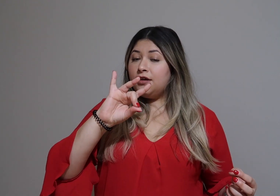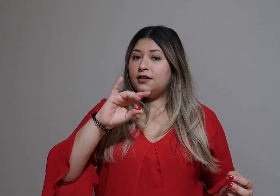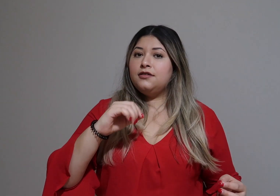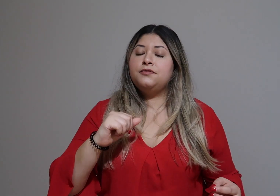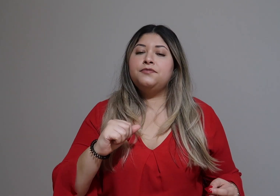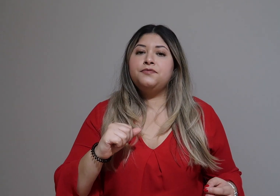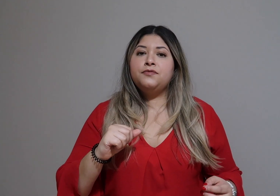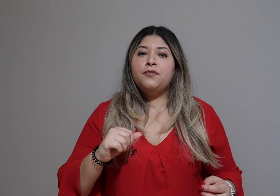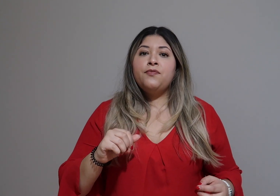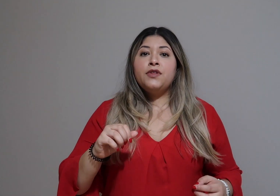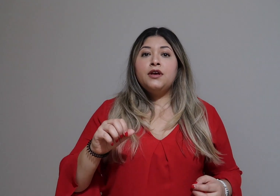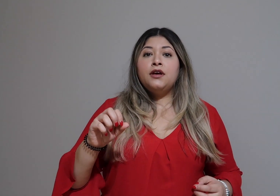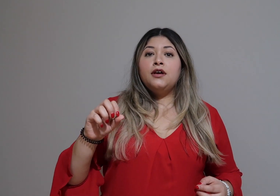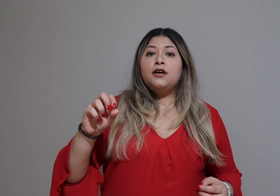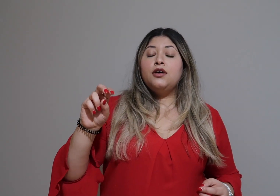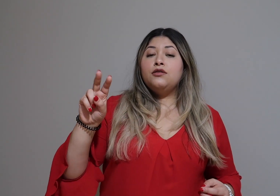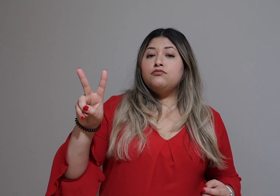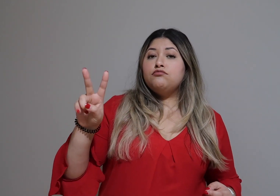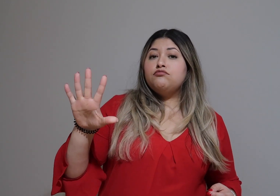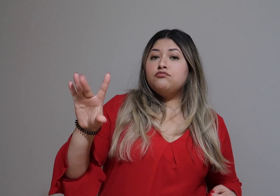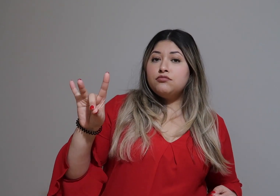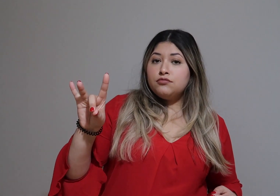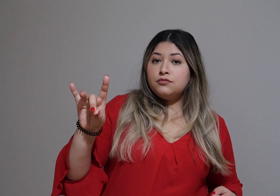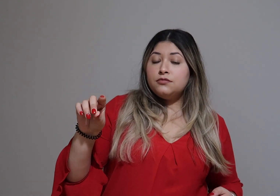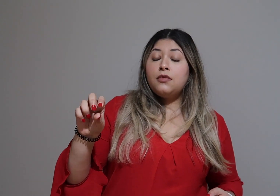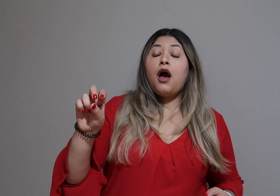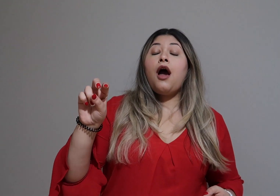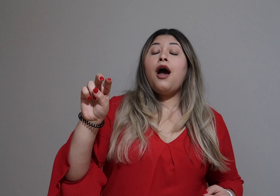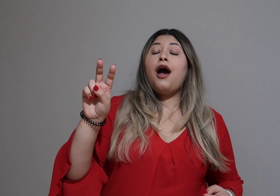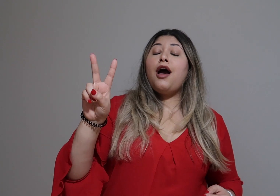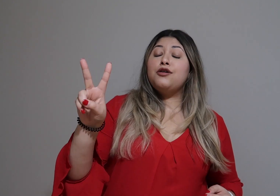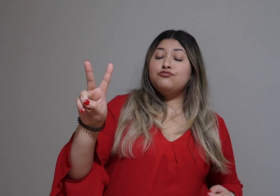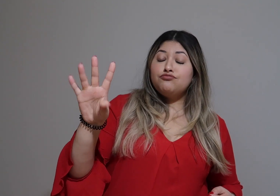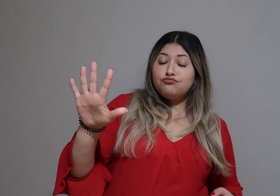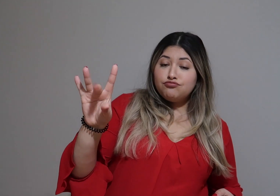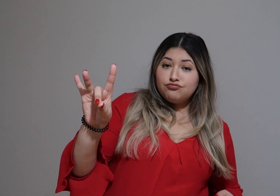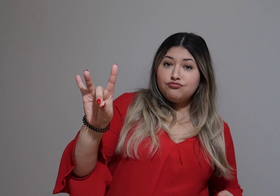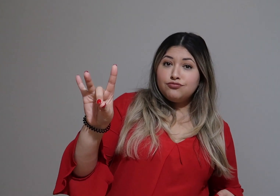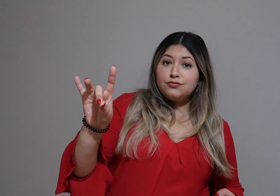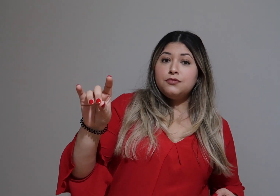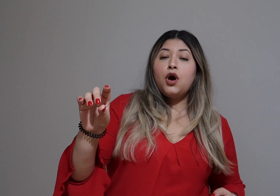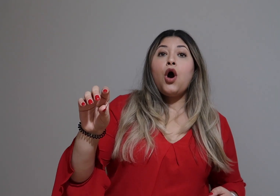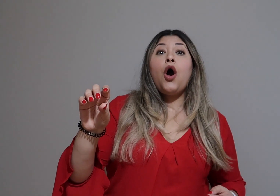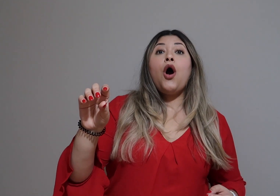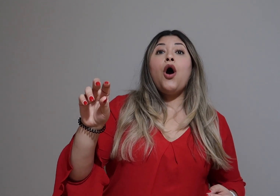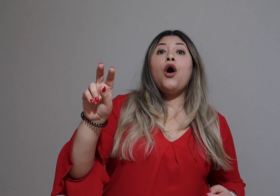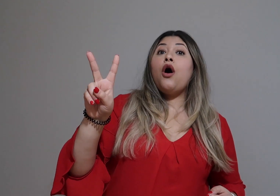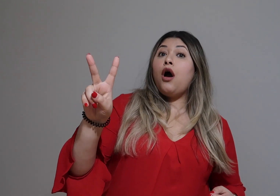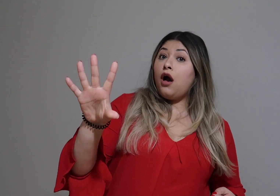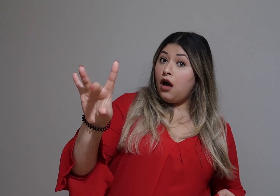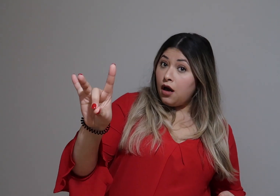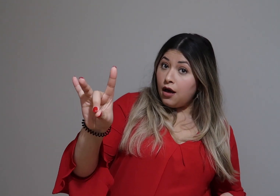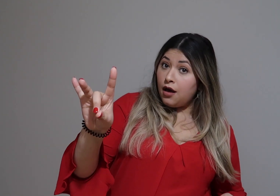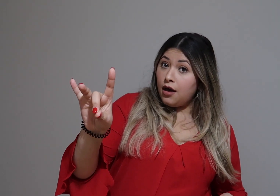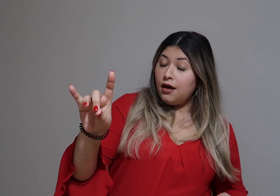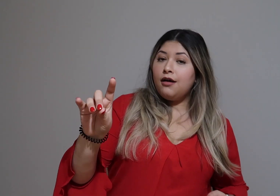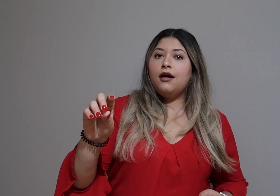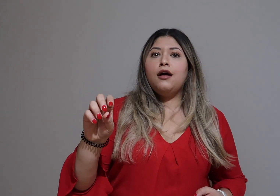an 8. So if they want to say something is very interesting, they'll just do 258. Oh, 258. Oh, very